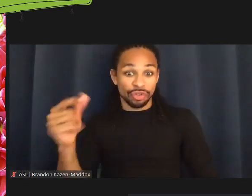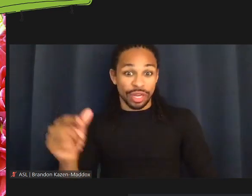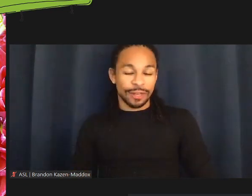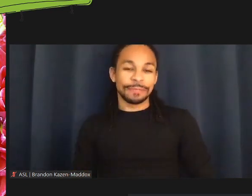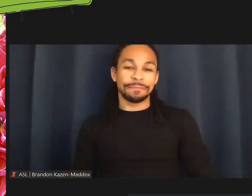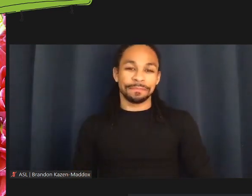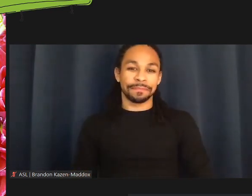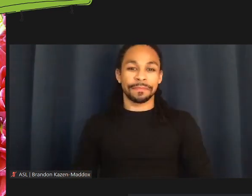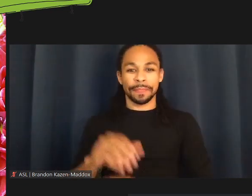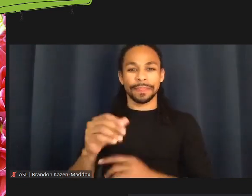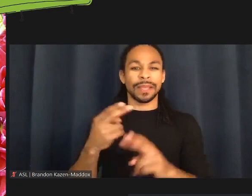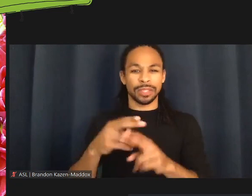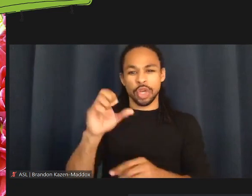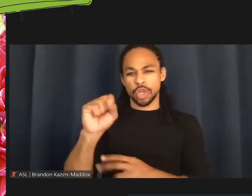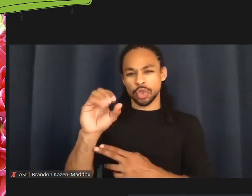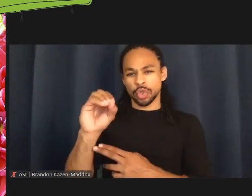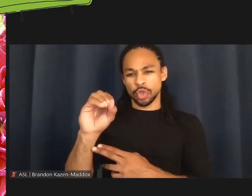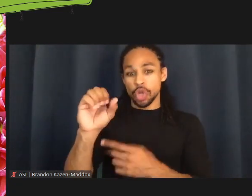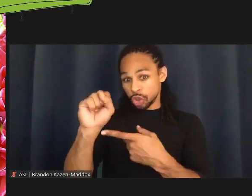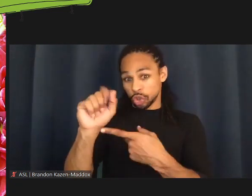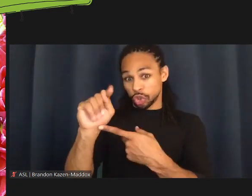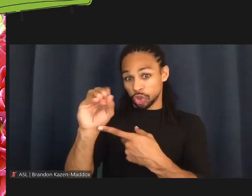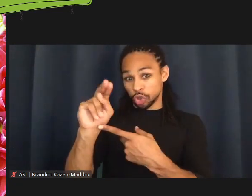Stonewall Sistina.